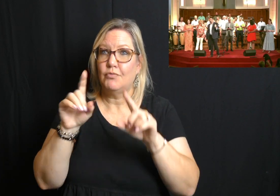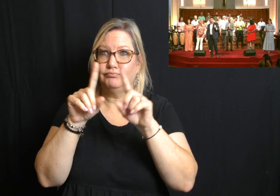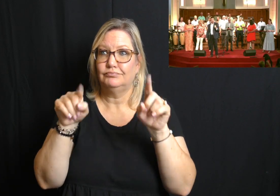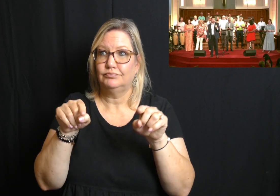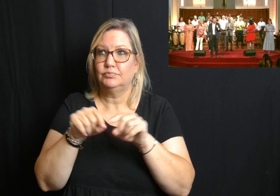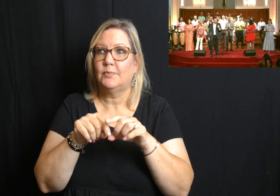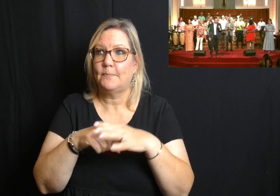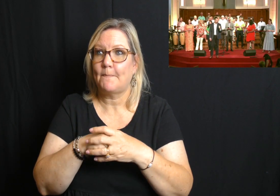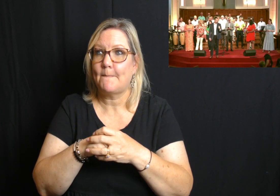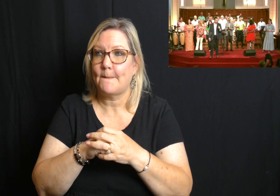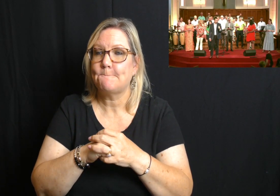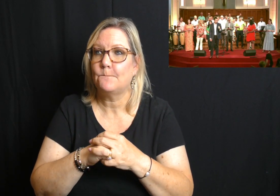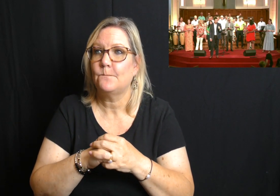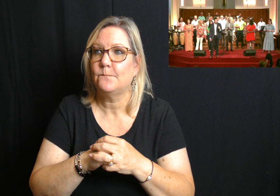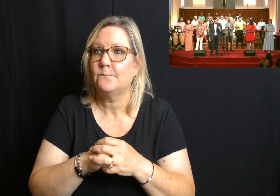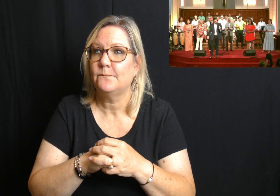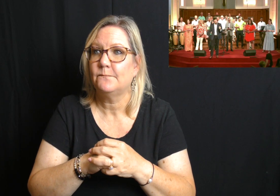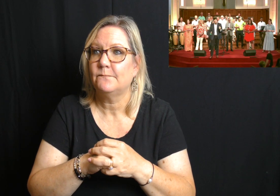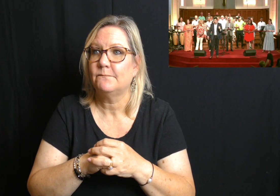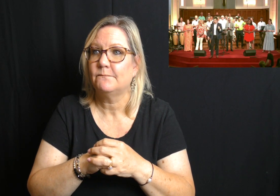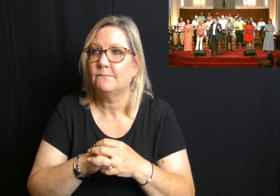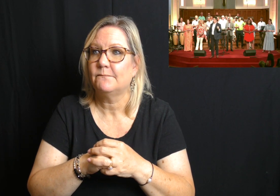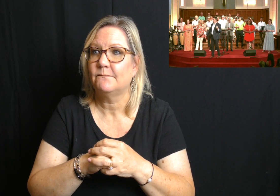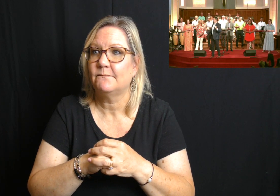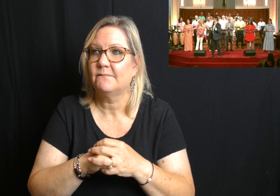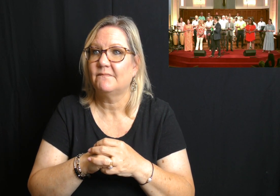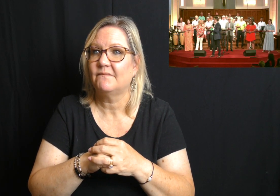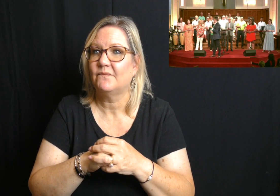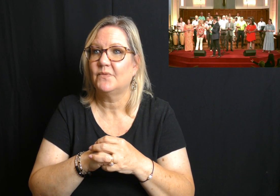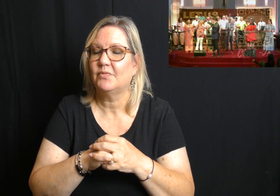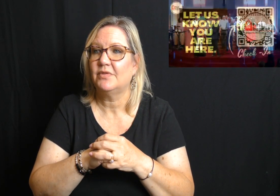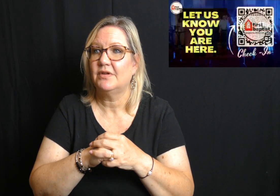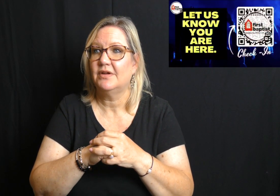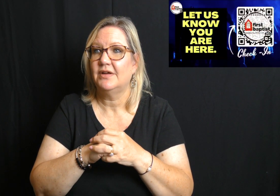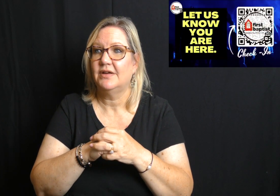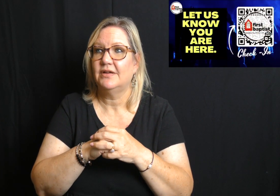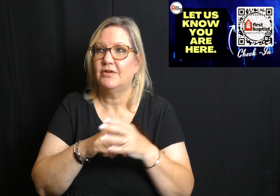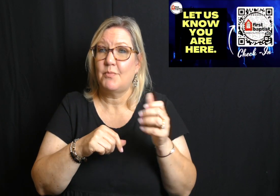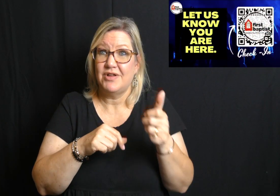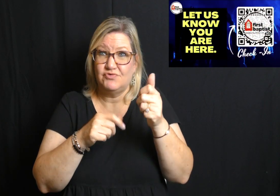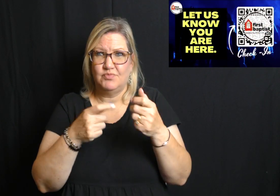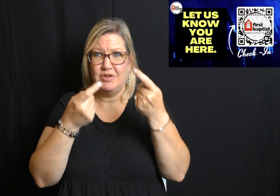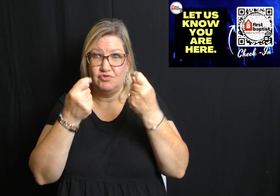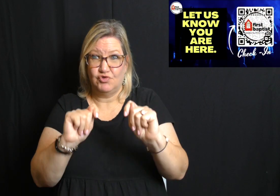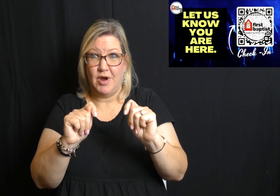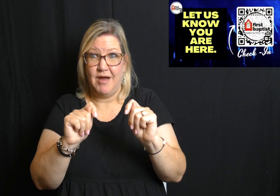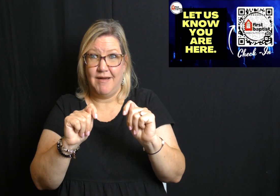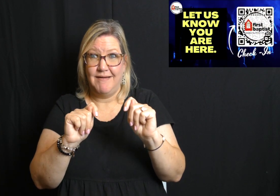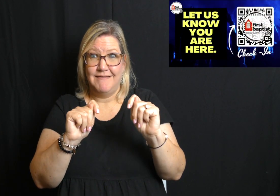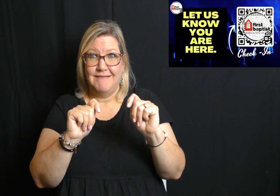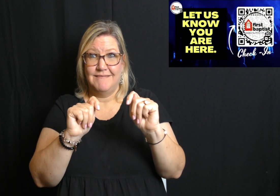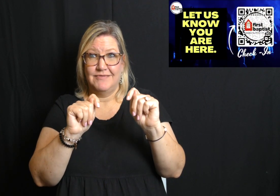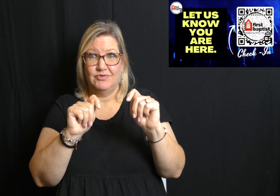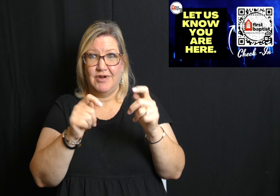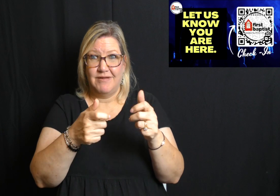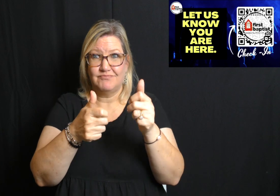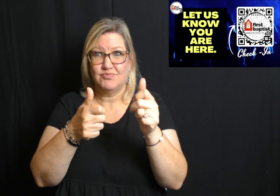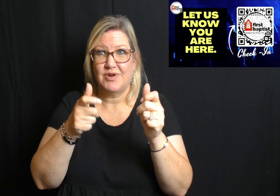iPhone, if you have an Android, I don't know what you do, but try to scan as good as you can.